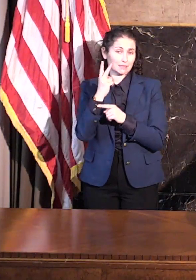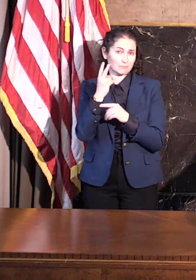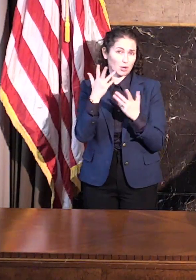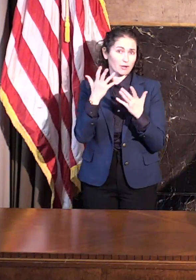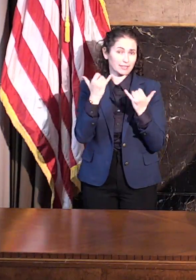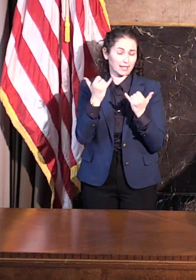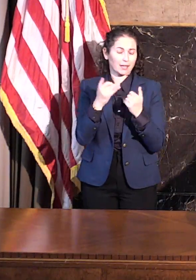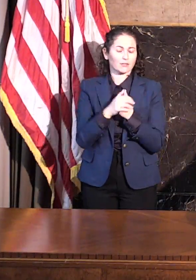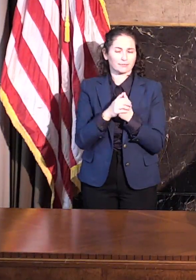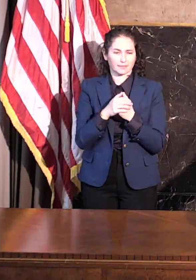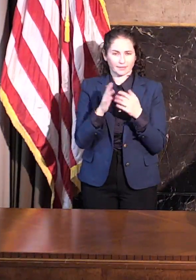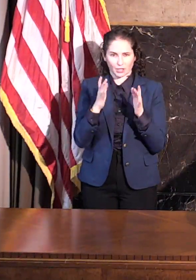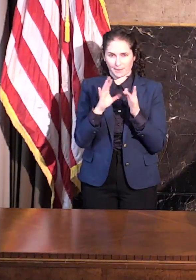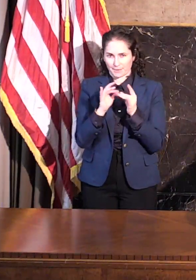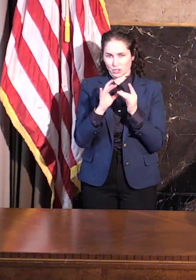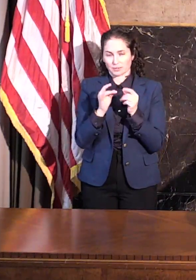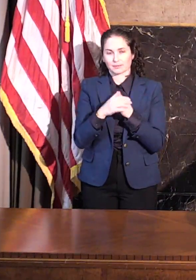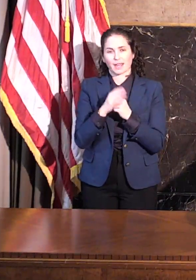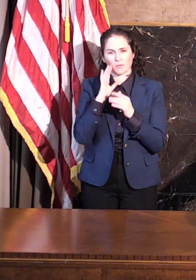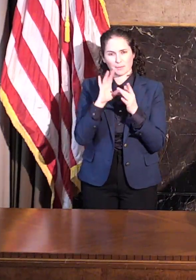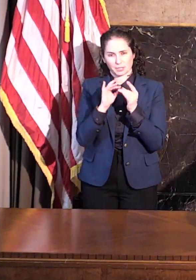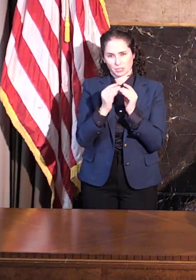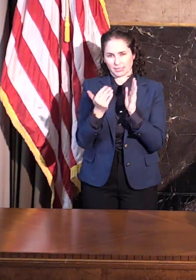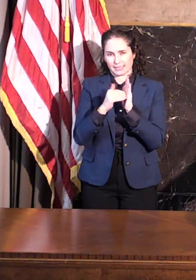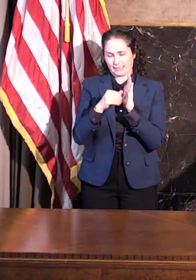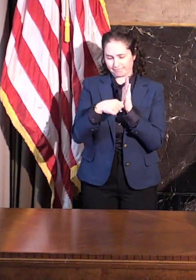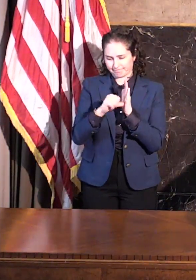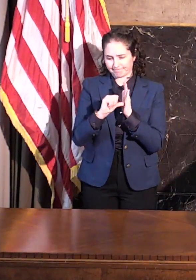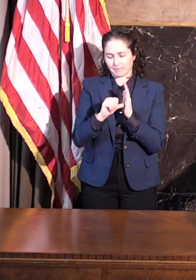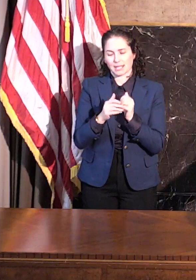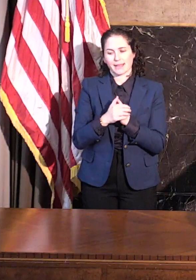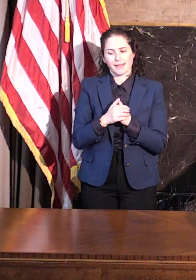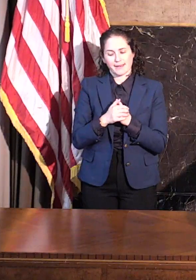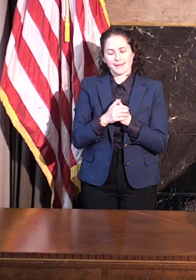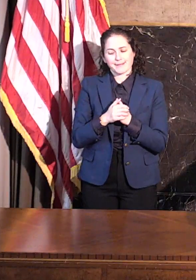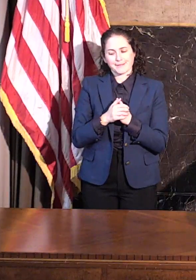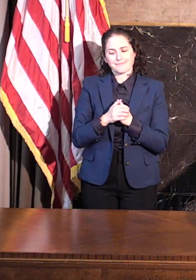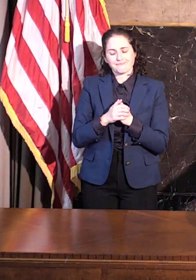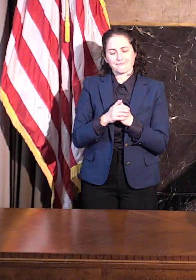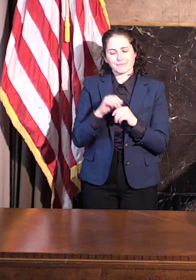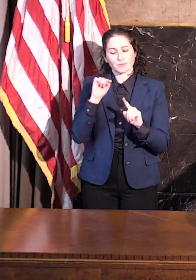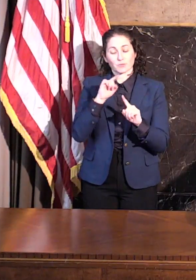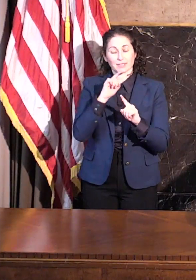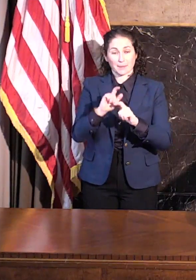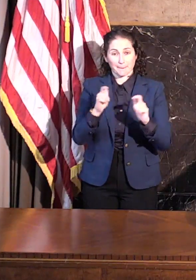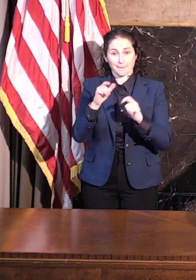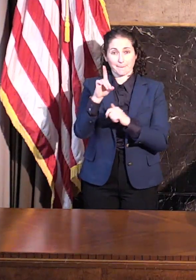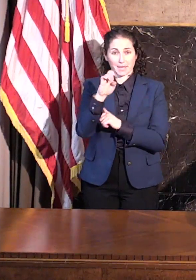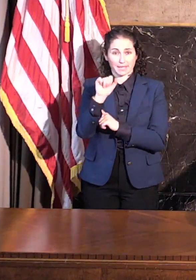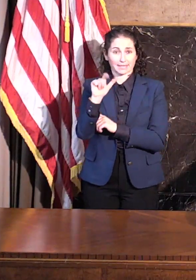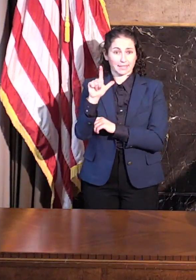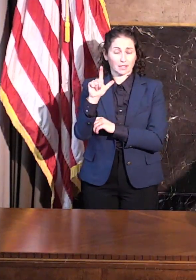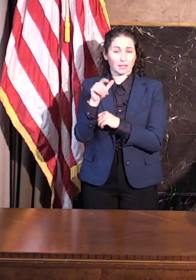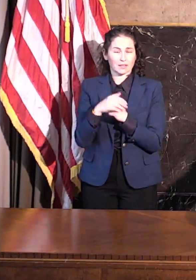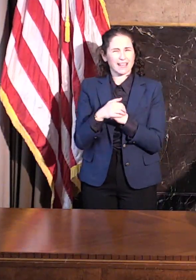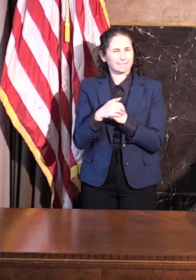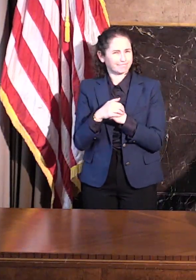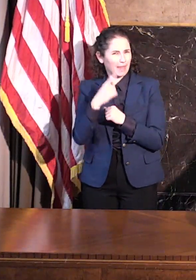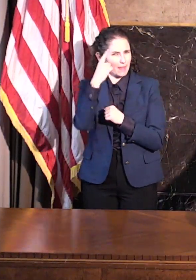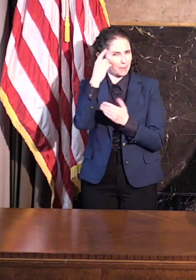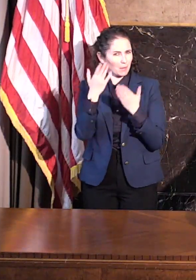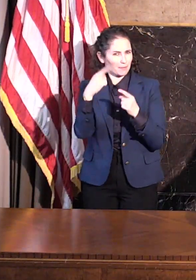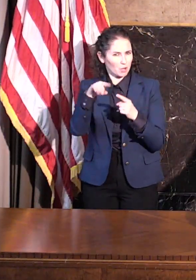there. I can't tell you today that I'm absolutely sure of that. But what I can tell you is